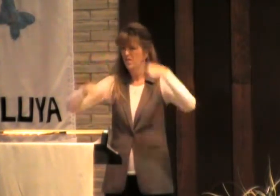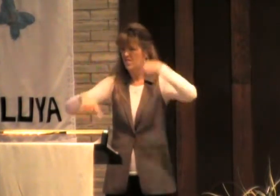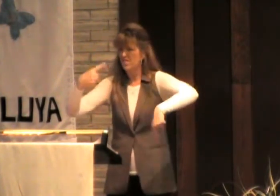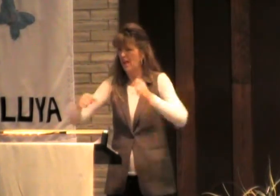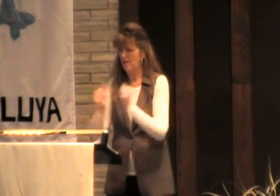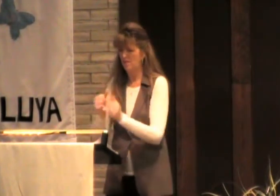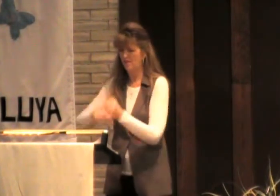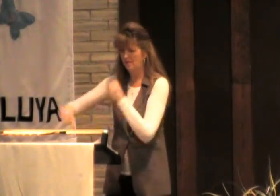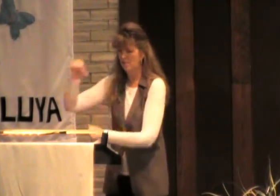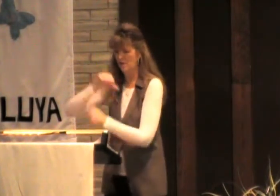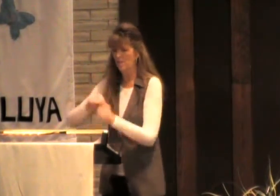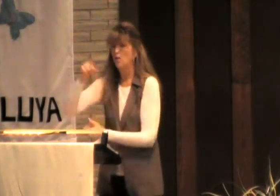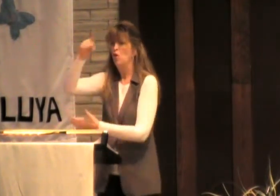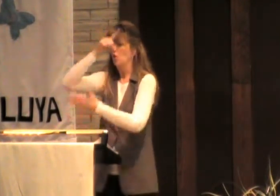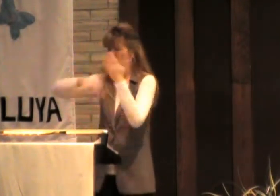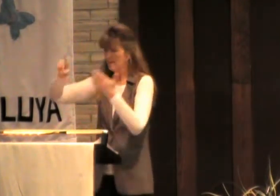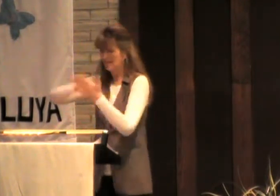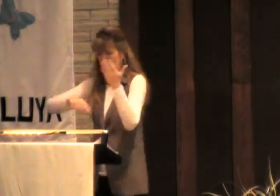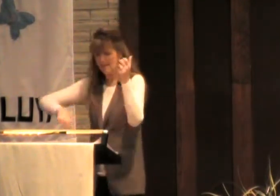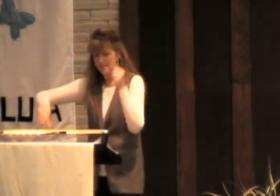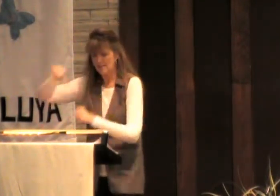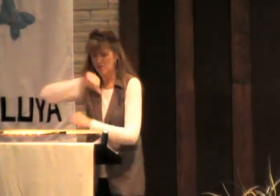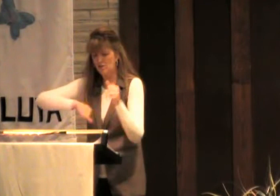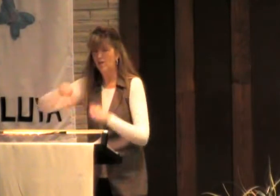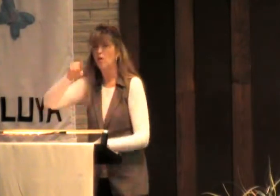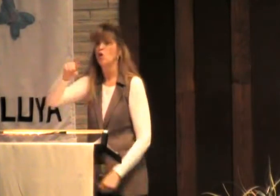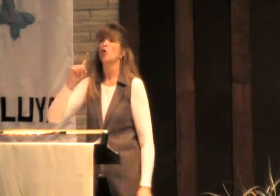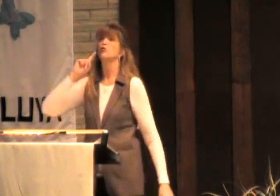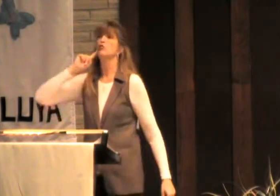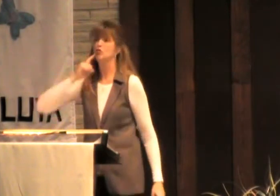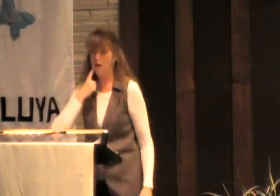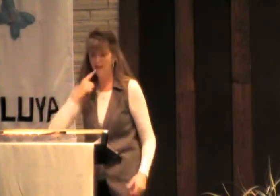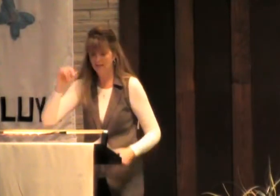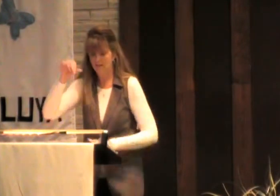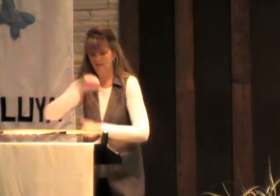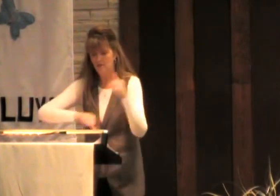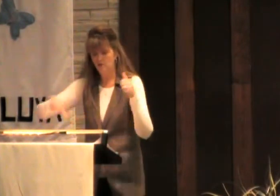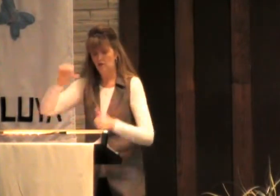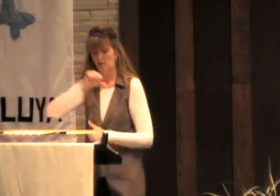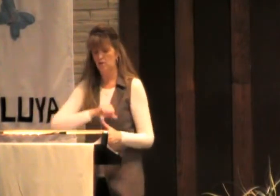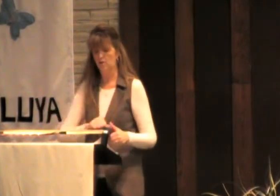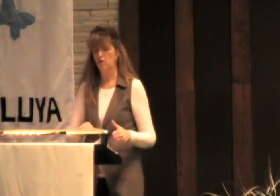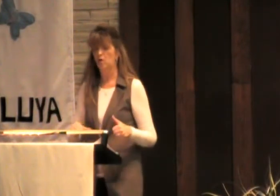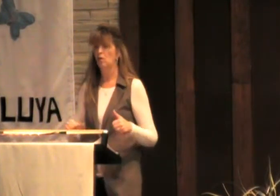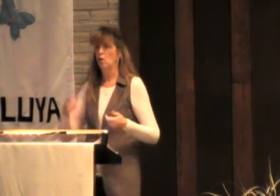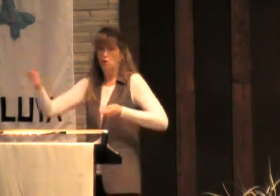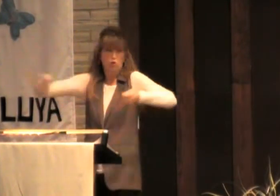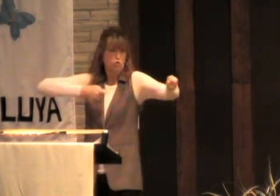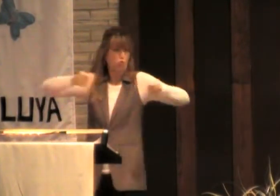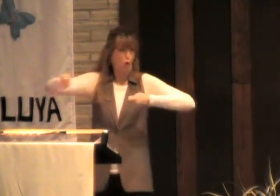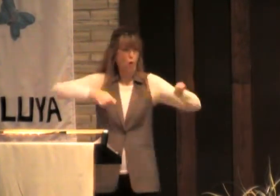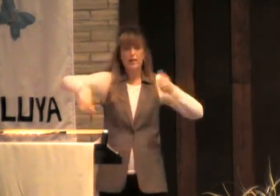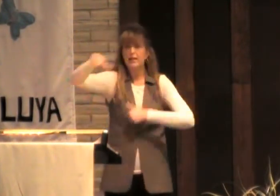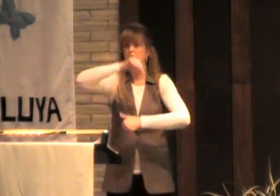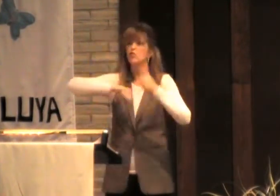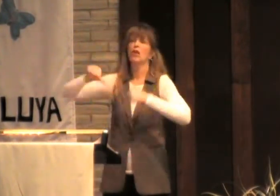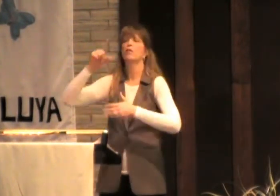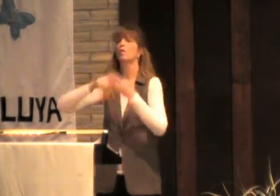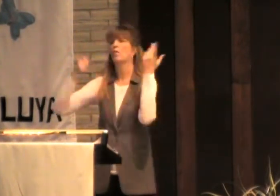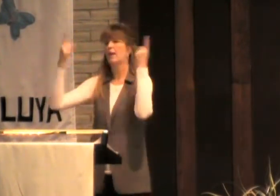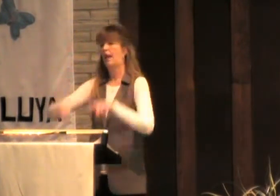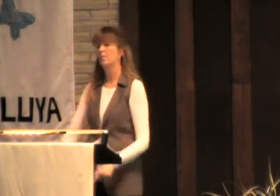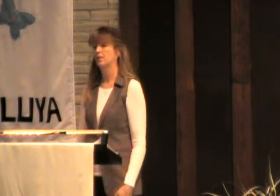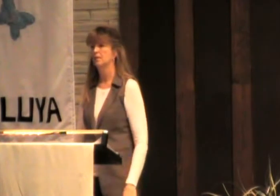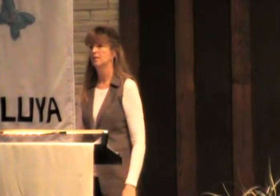hate each other, you're fighting with each other, you're criticizing each other, you're jealous of each other or trying